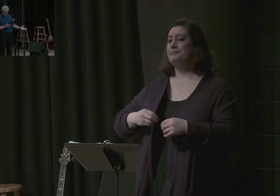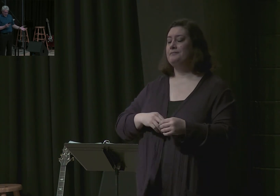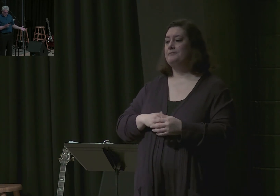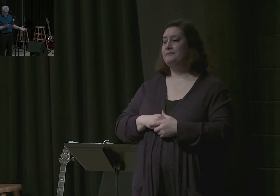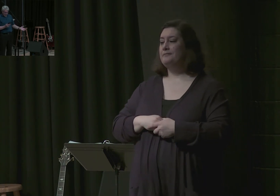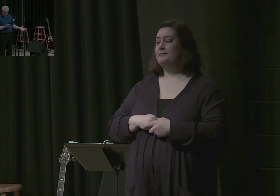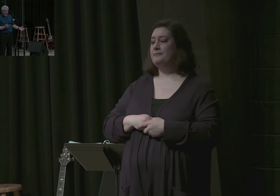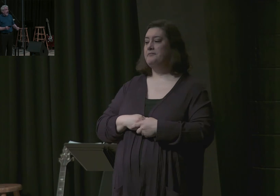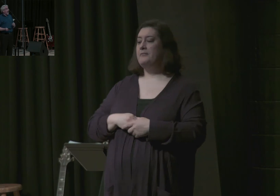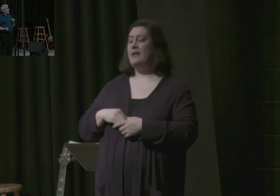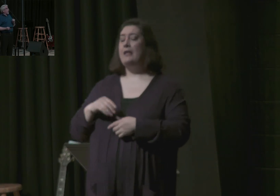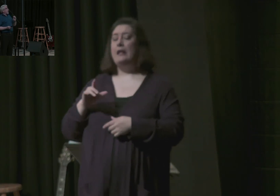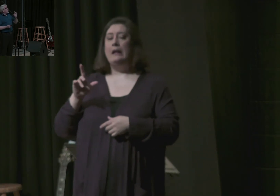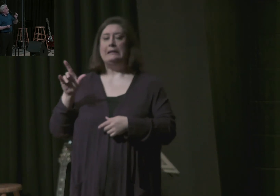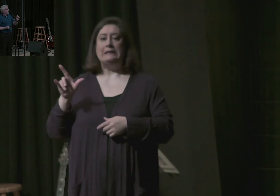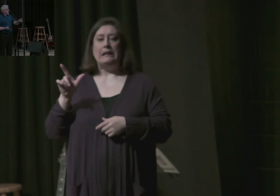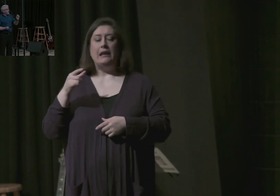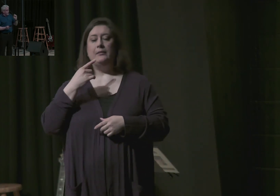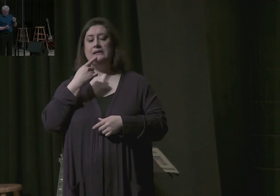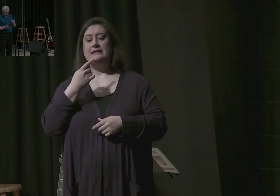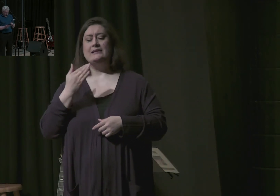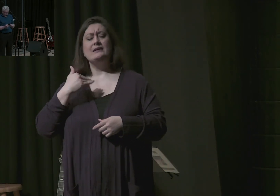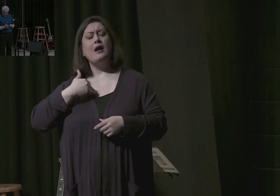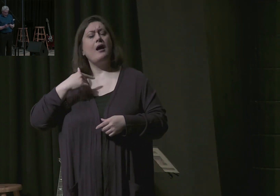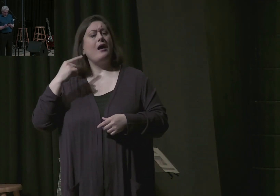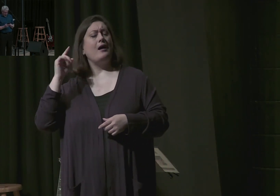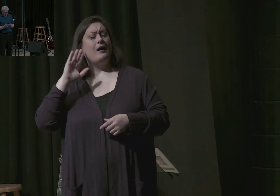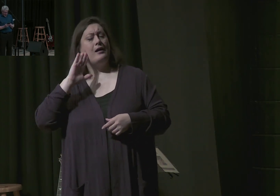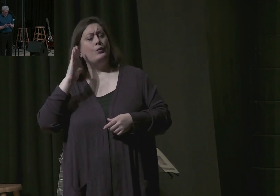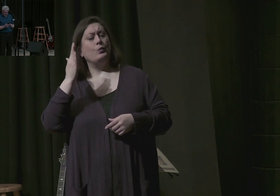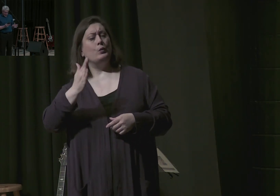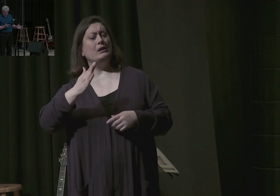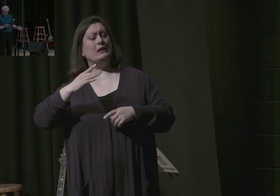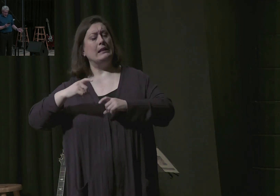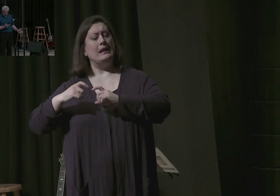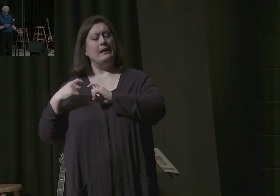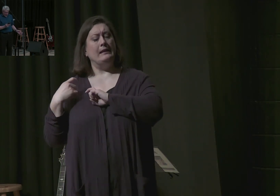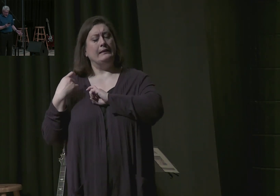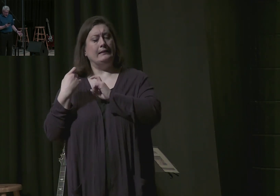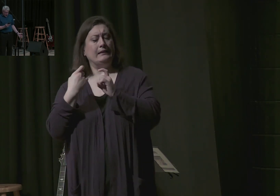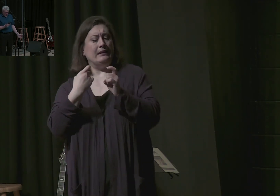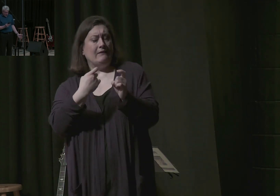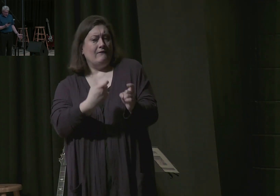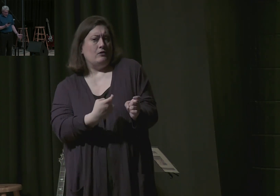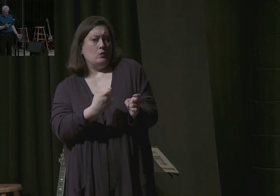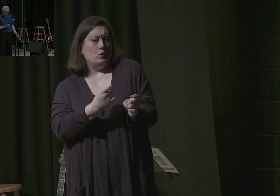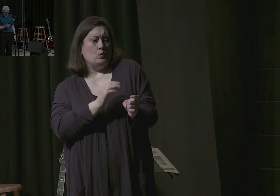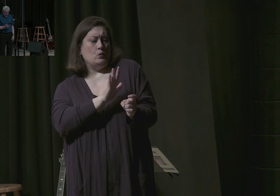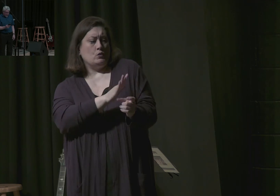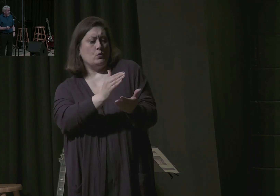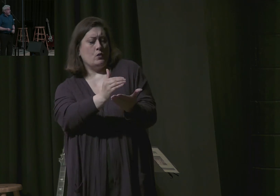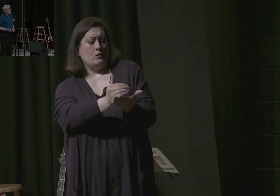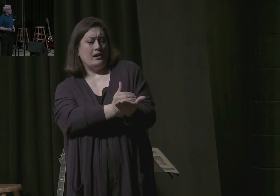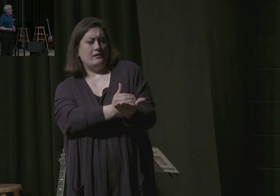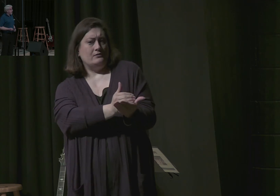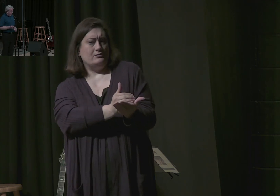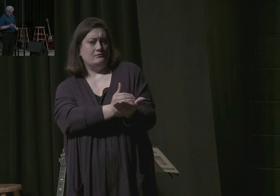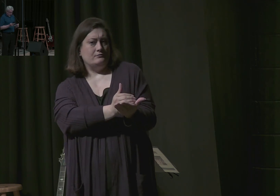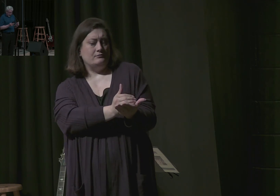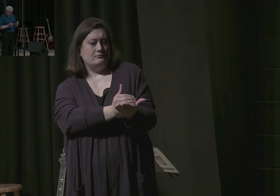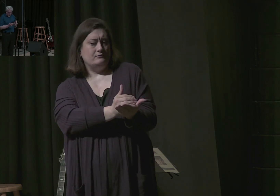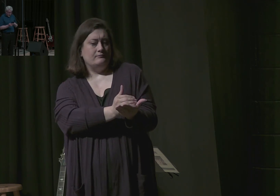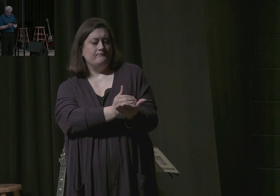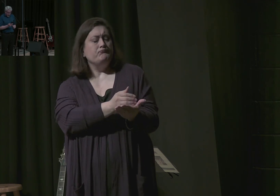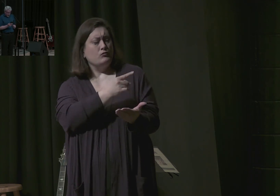a giver. I will give you your wages, he says. And here's a crafty man choosing his words carefully. Jacob